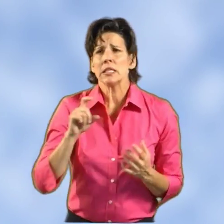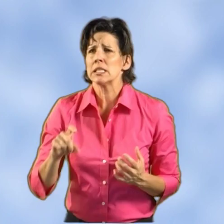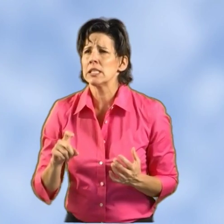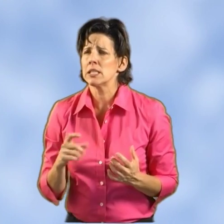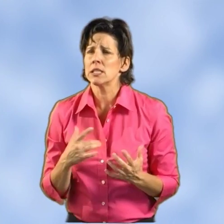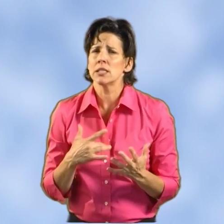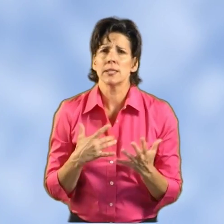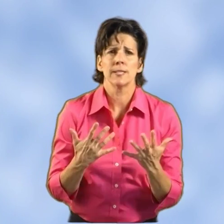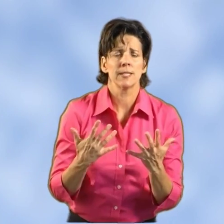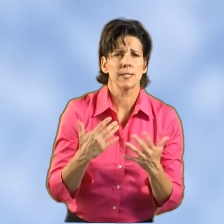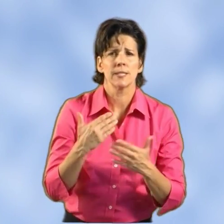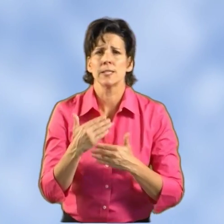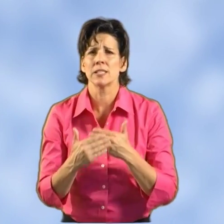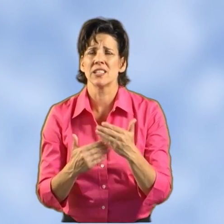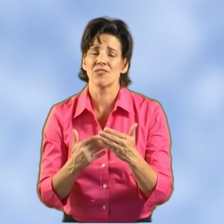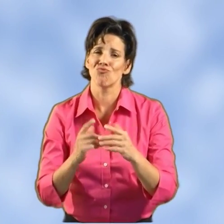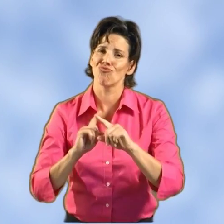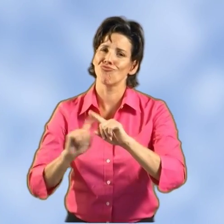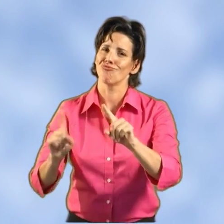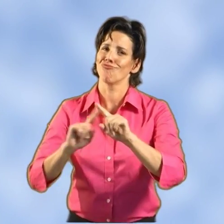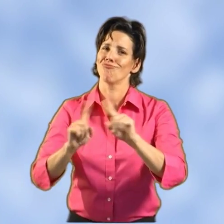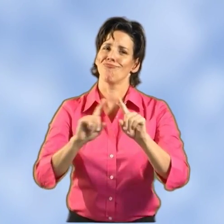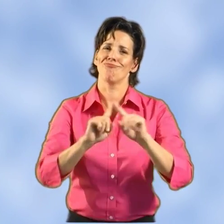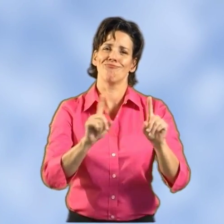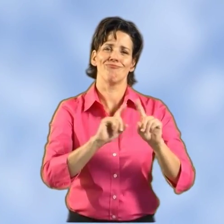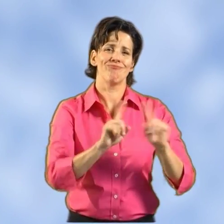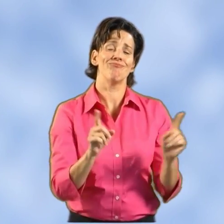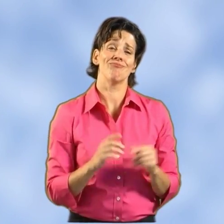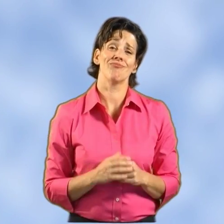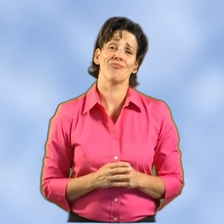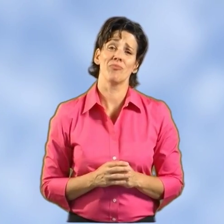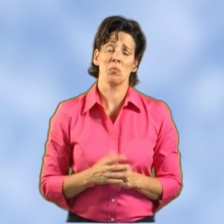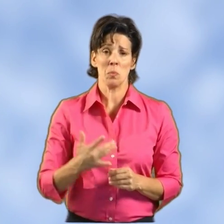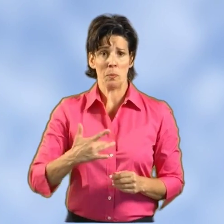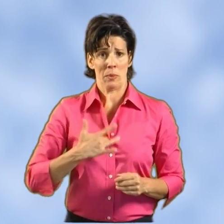Women may want different things at different times.